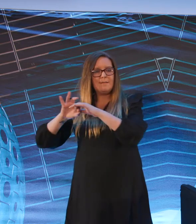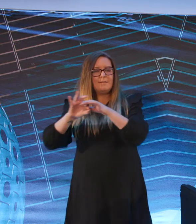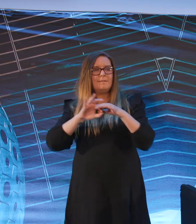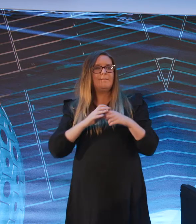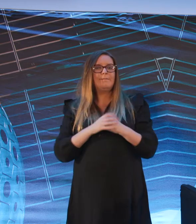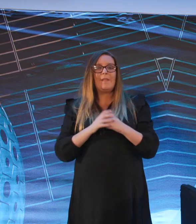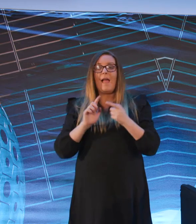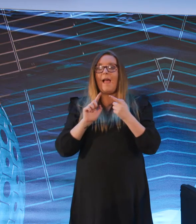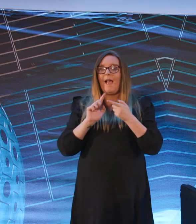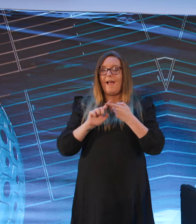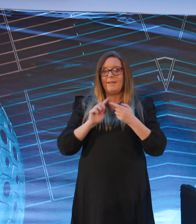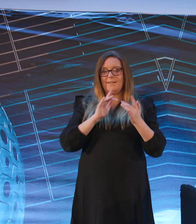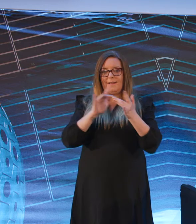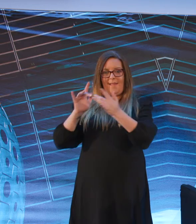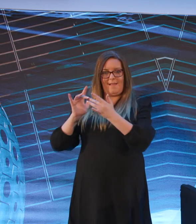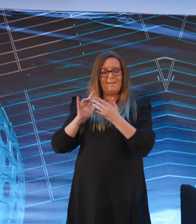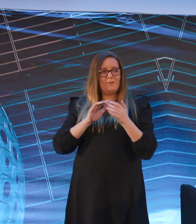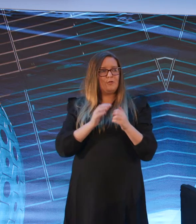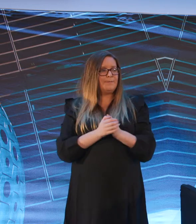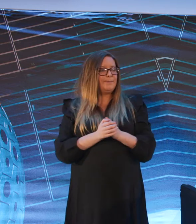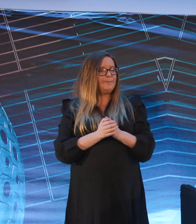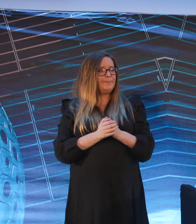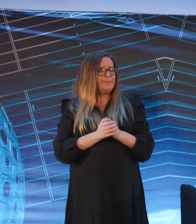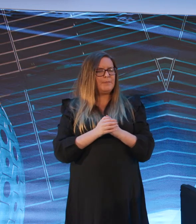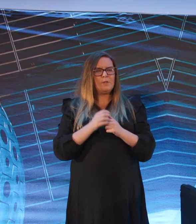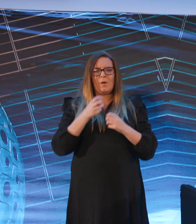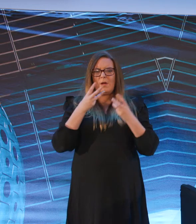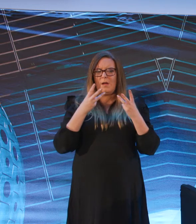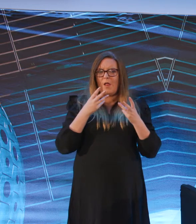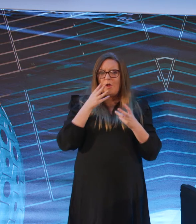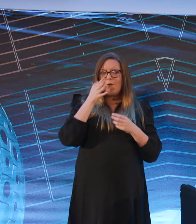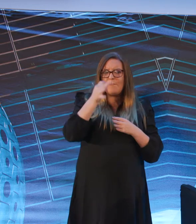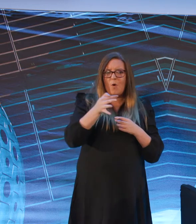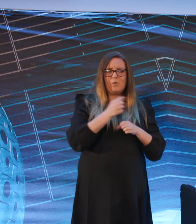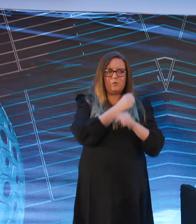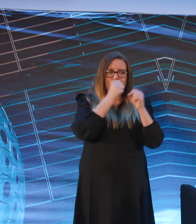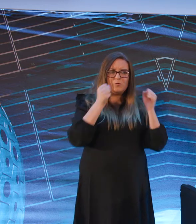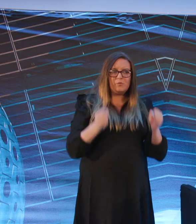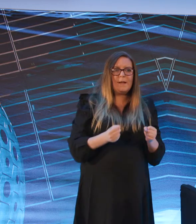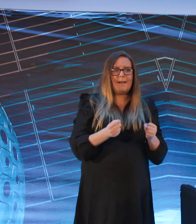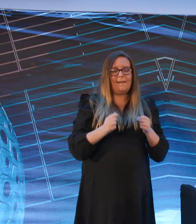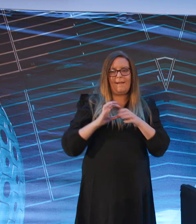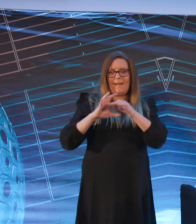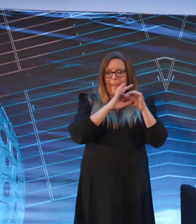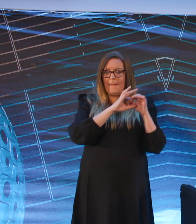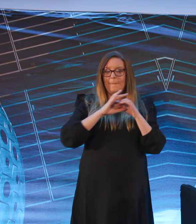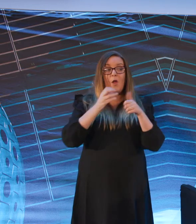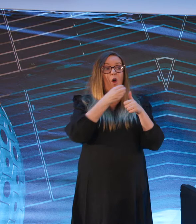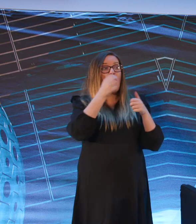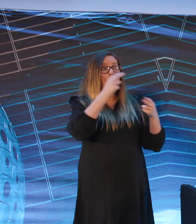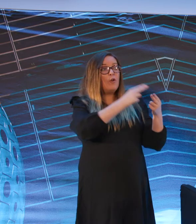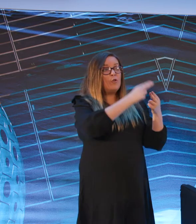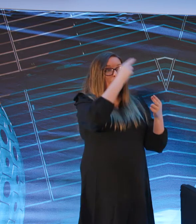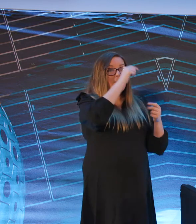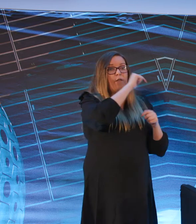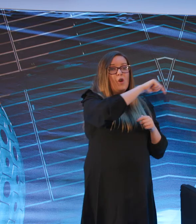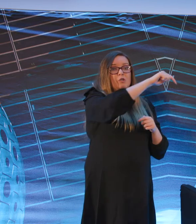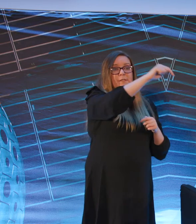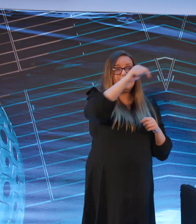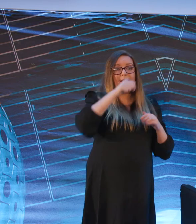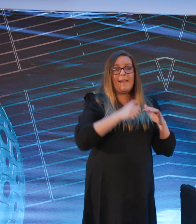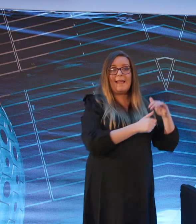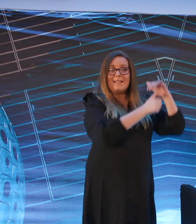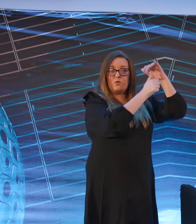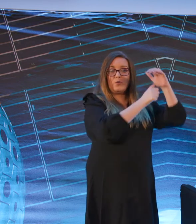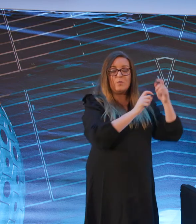And I look forward to strengthening collaboration with other higher education institutions and seek to